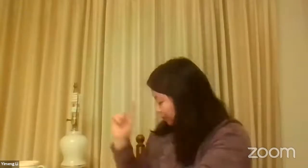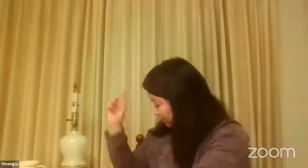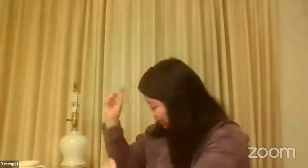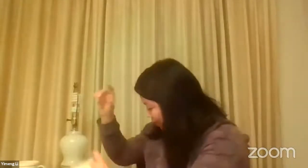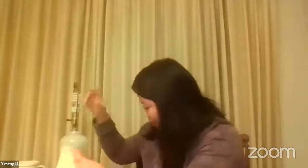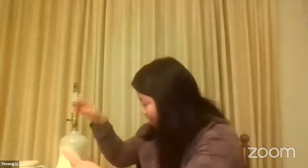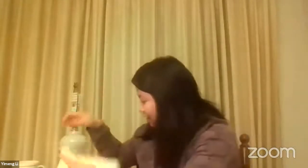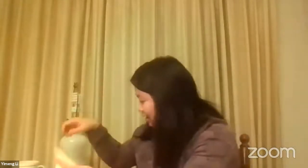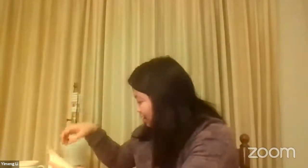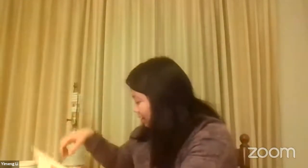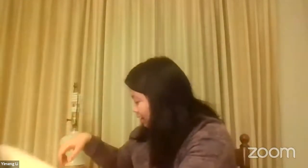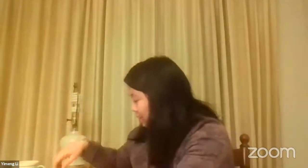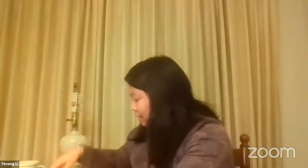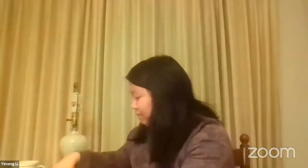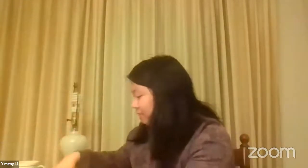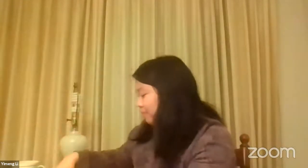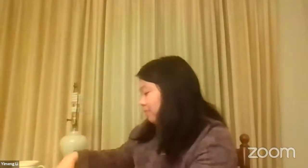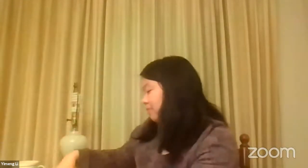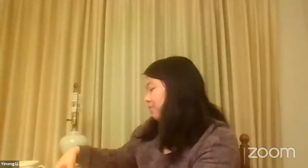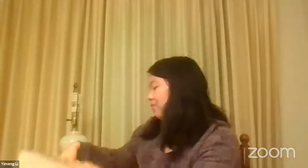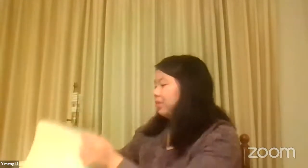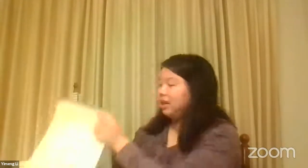the smooth.